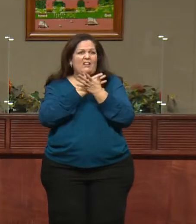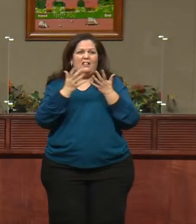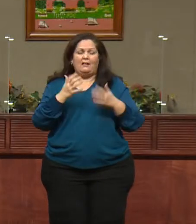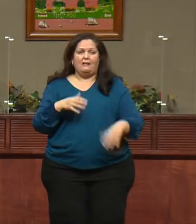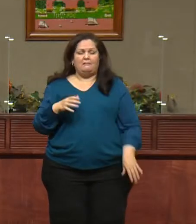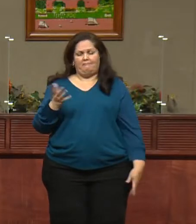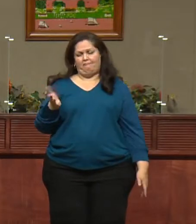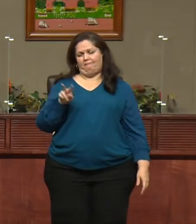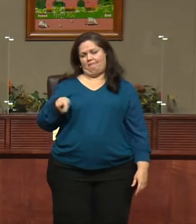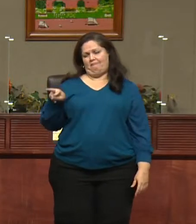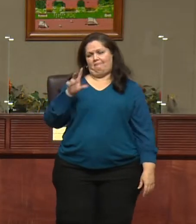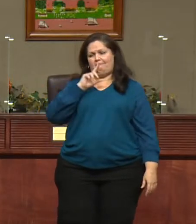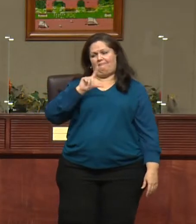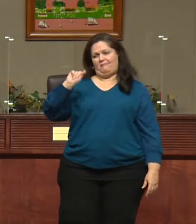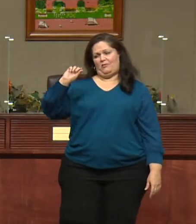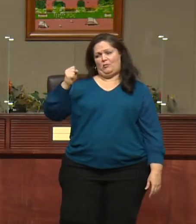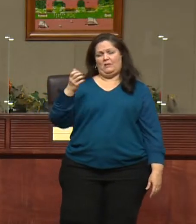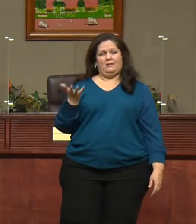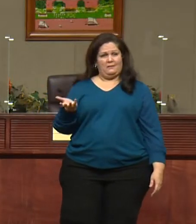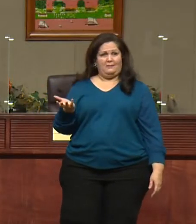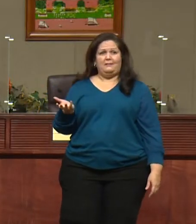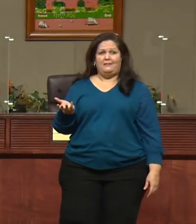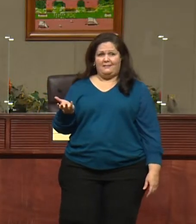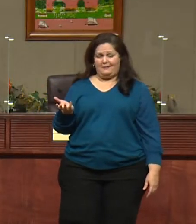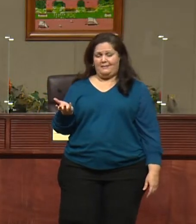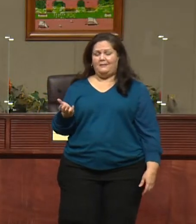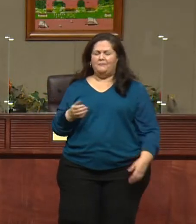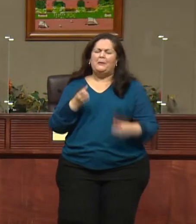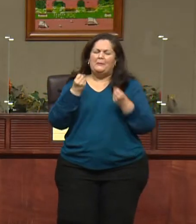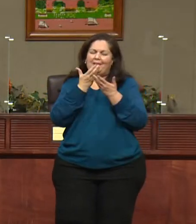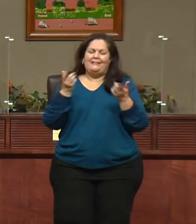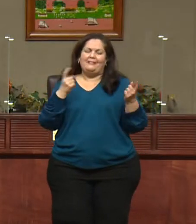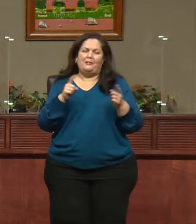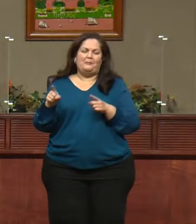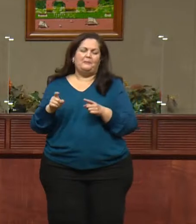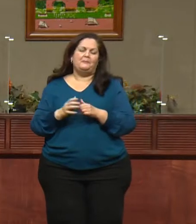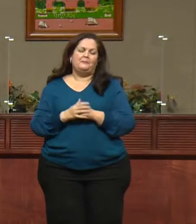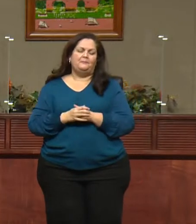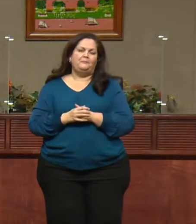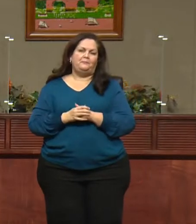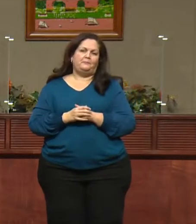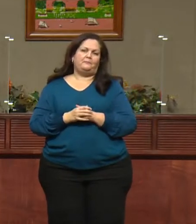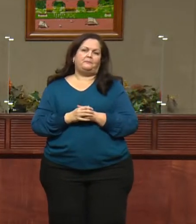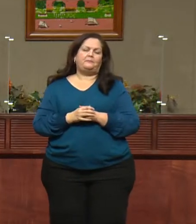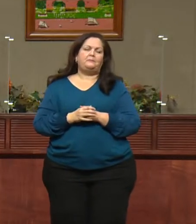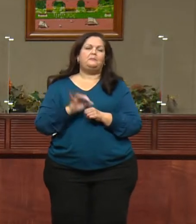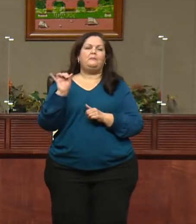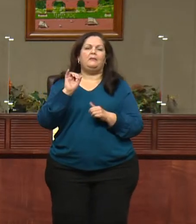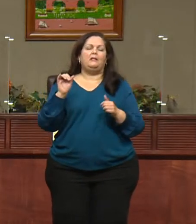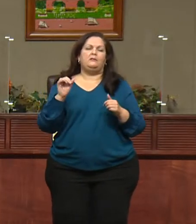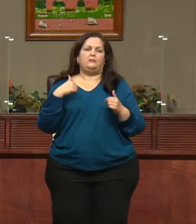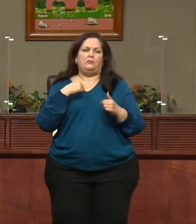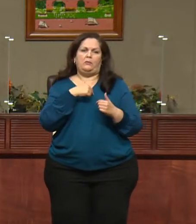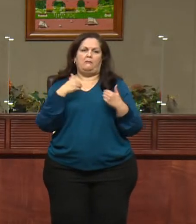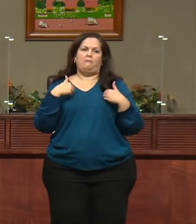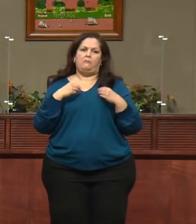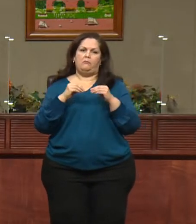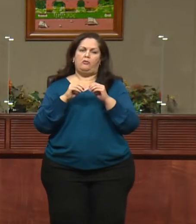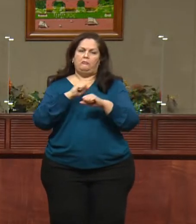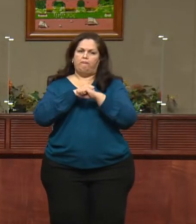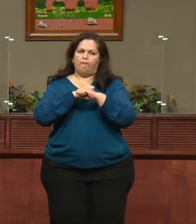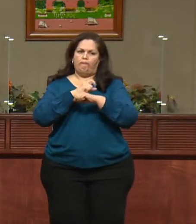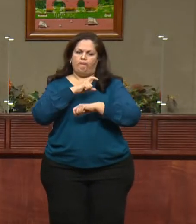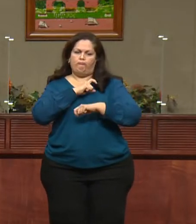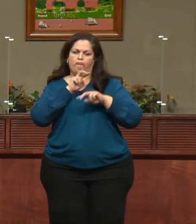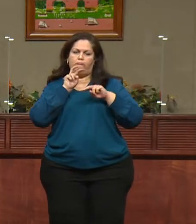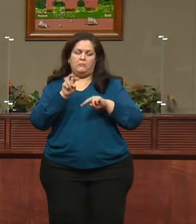20s. So there's a lot of things happening. And we also have increased security around the